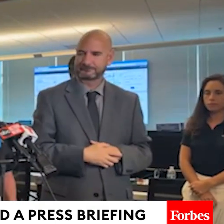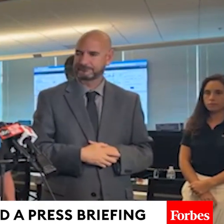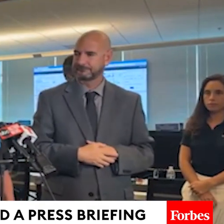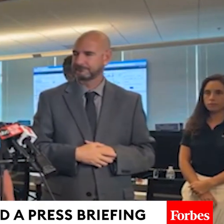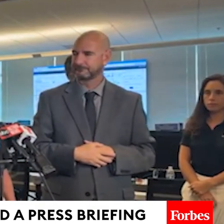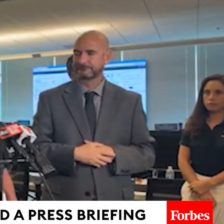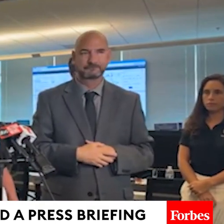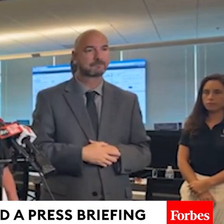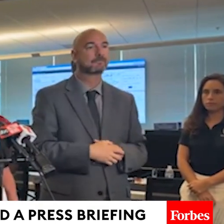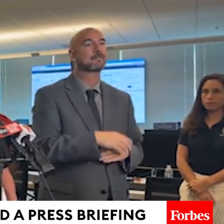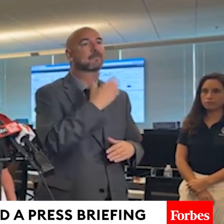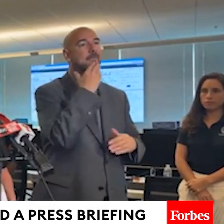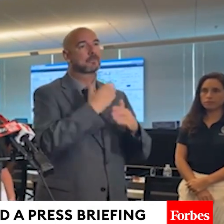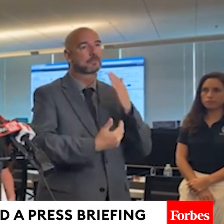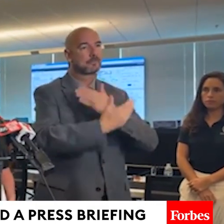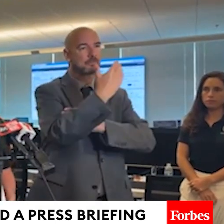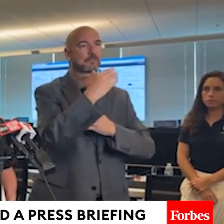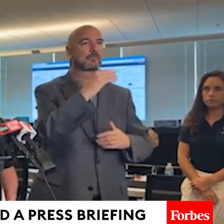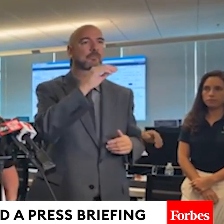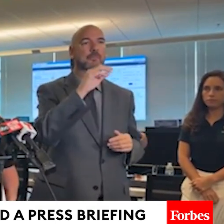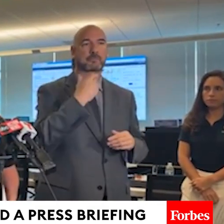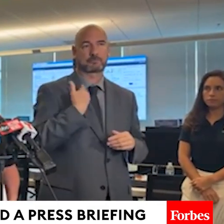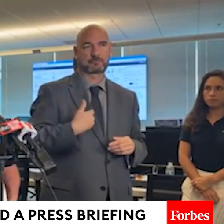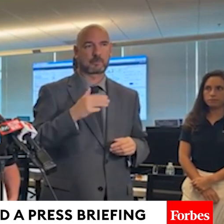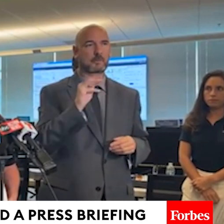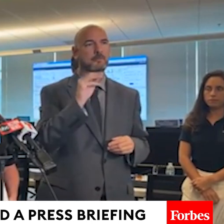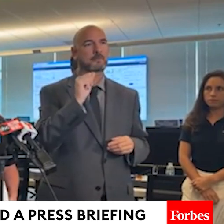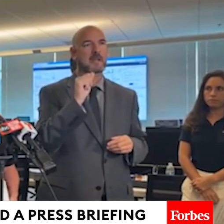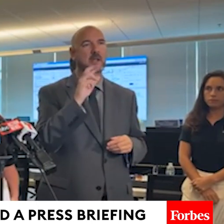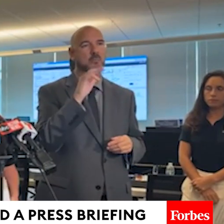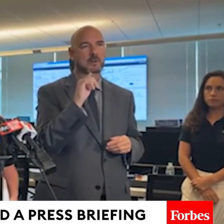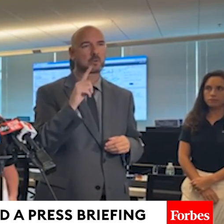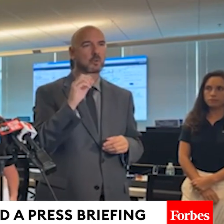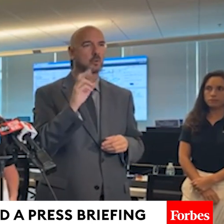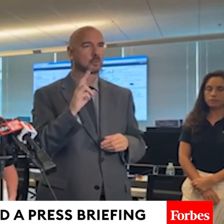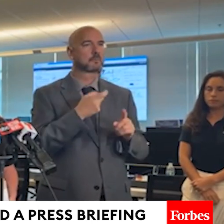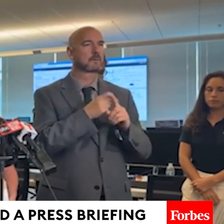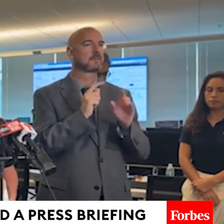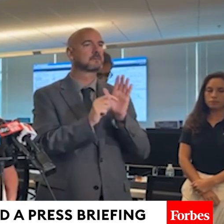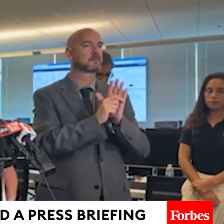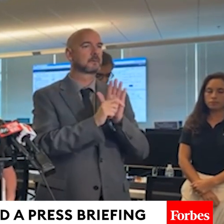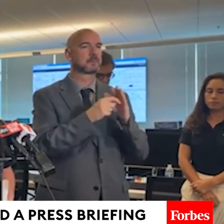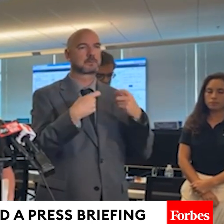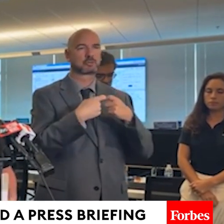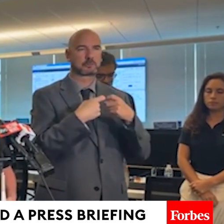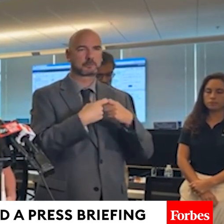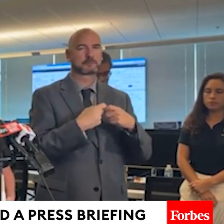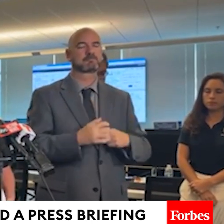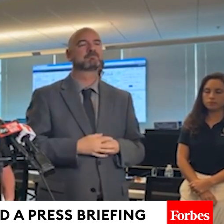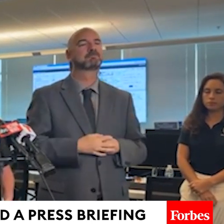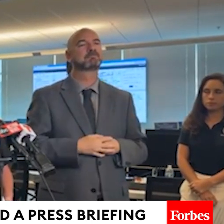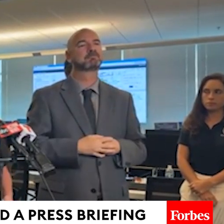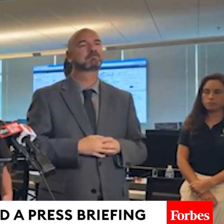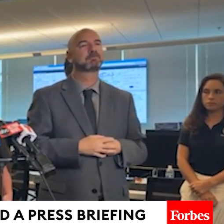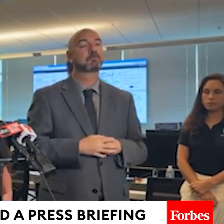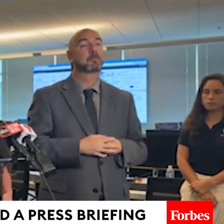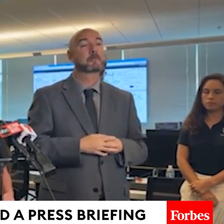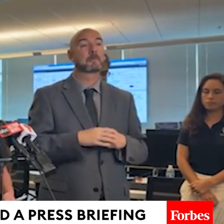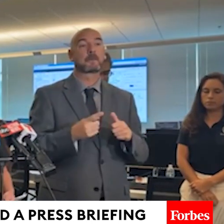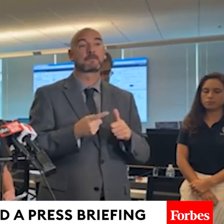Good morning. My name is Mary Lou Karn from Tampa Electric. And first and foremost, I'd like to send our